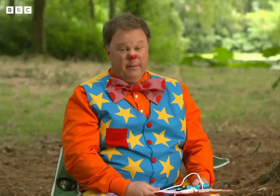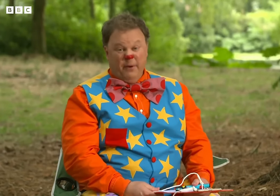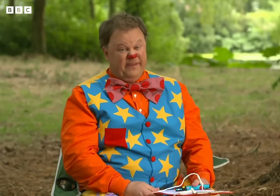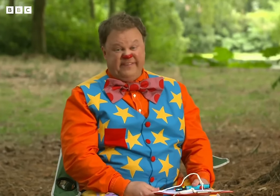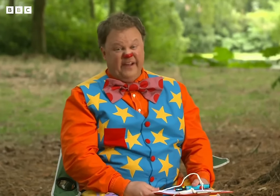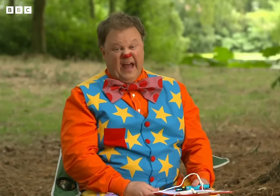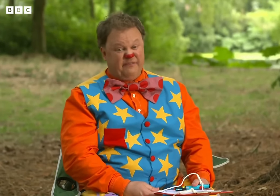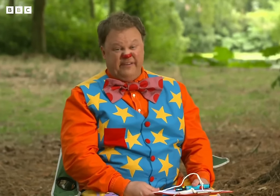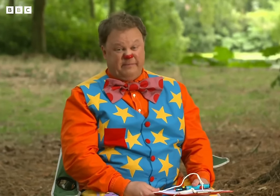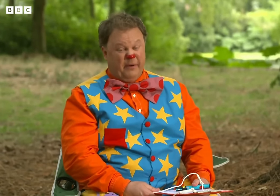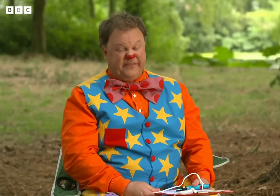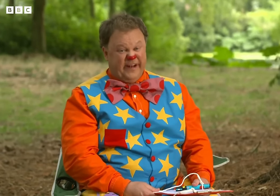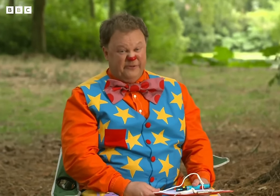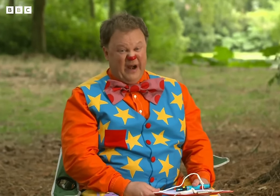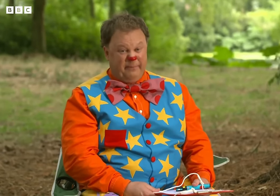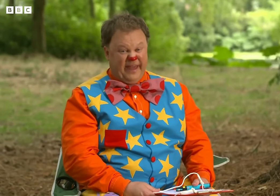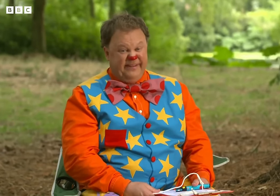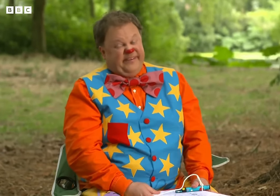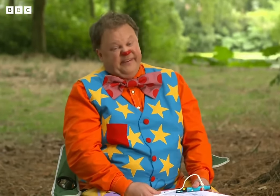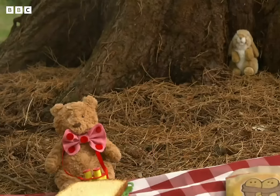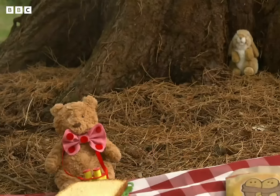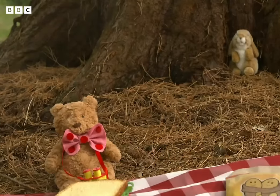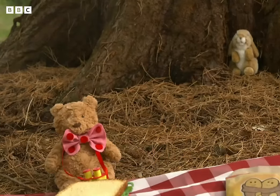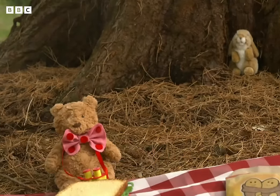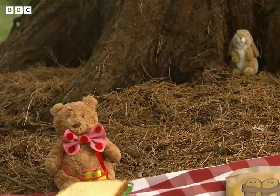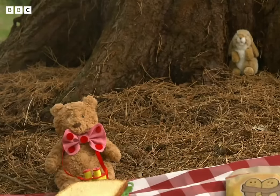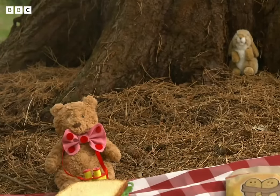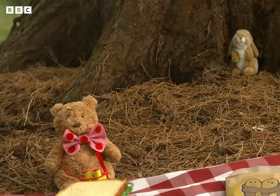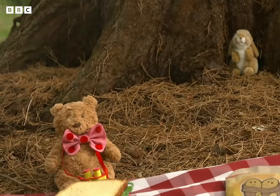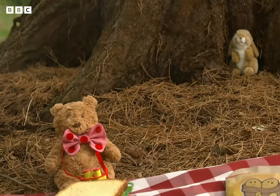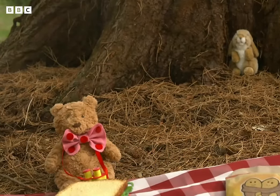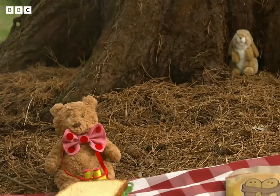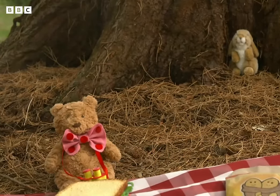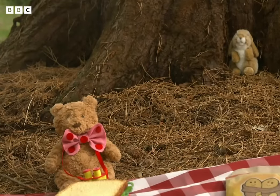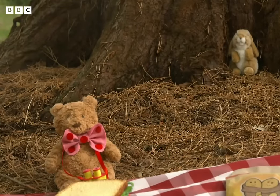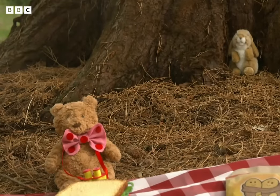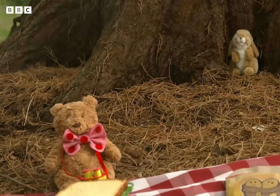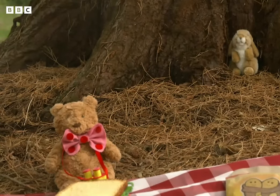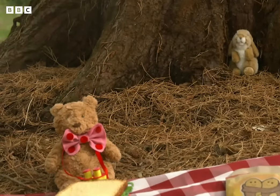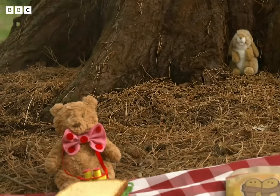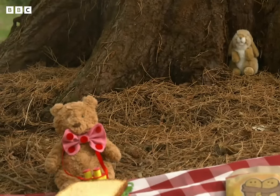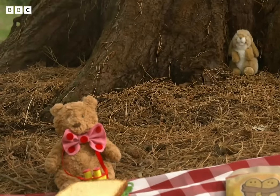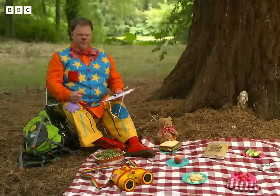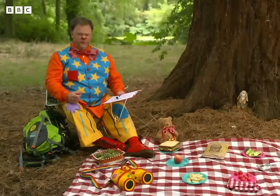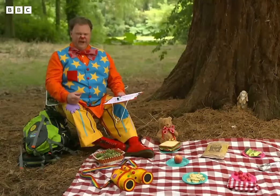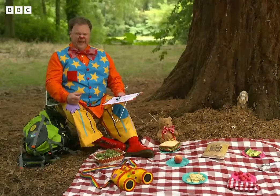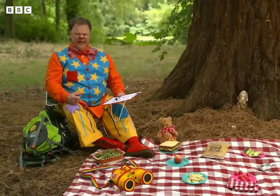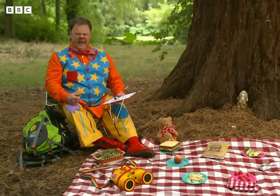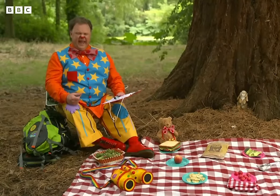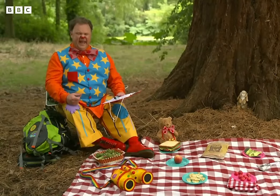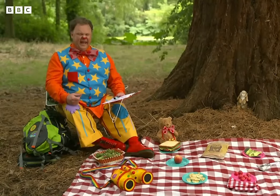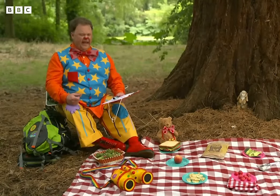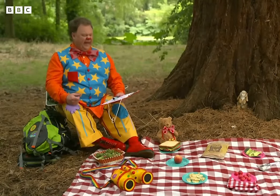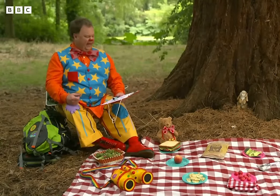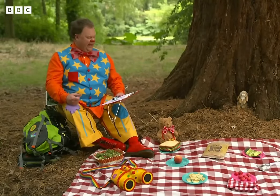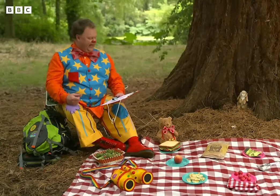But we still haven't spotted a rabbit. I think Tumble Ted spotted something, Mr. Tumble. Really?